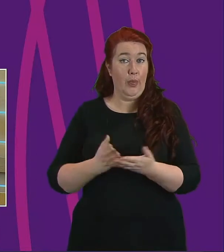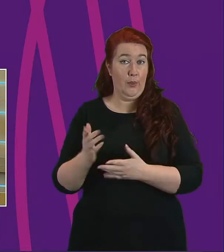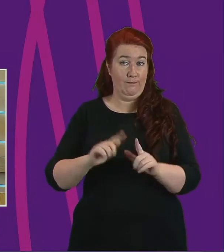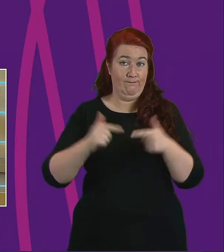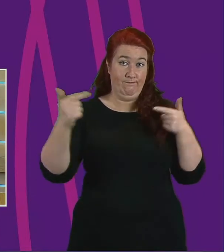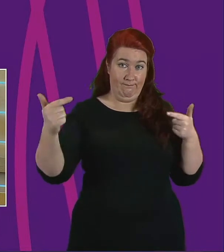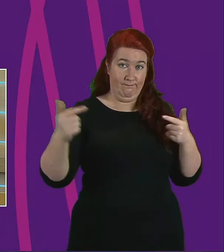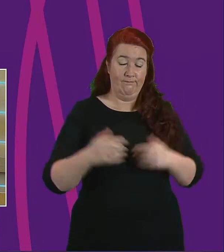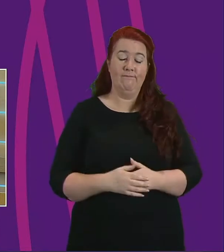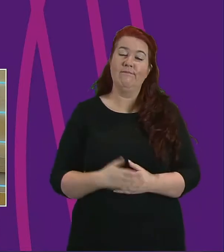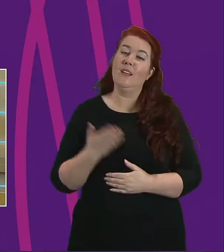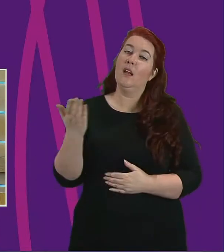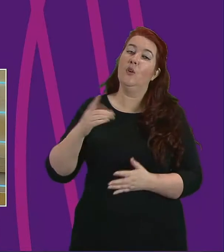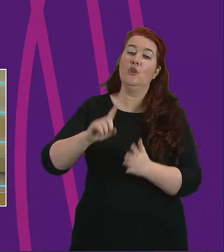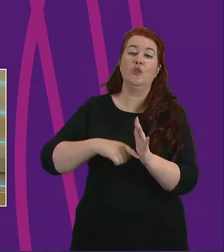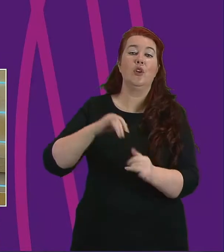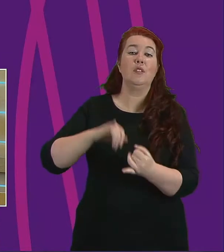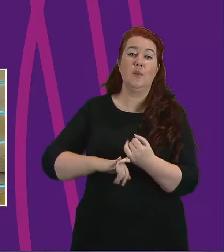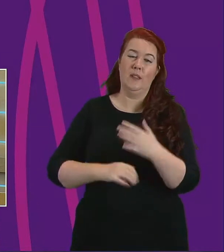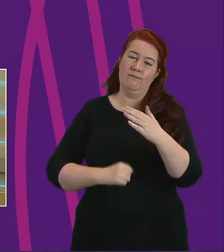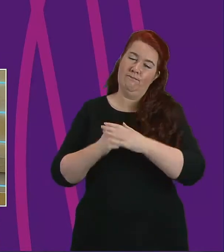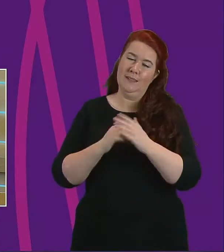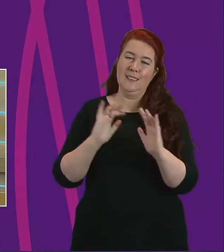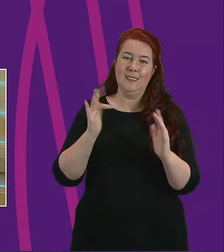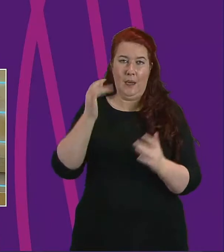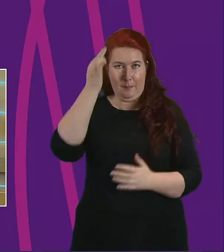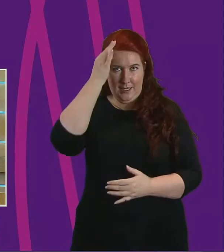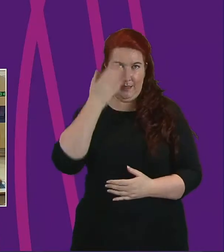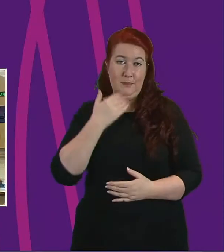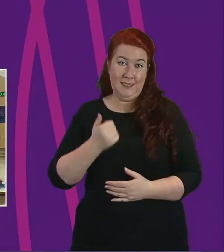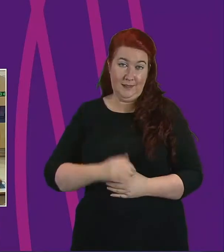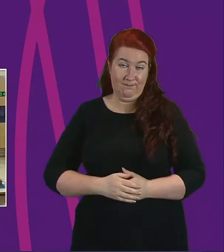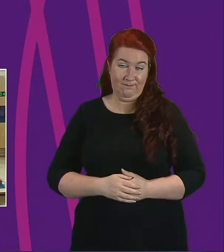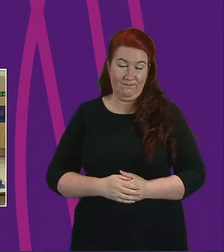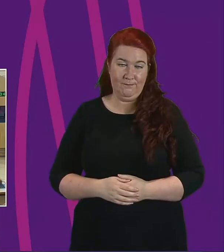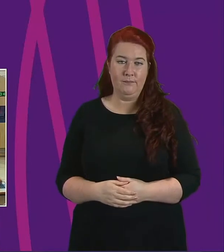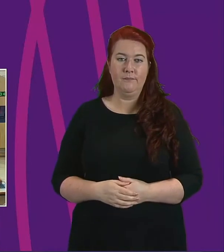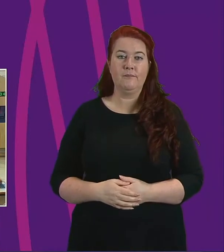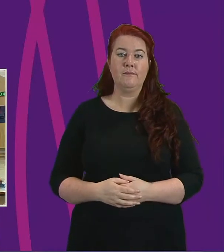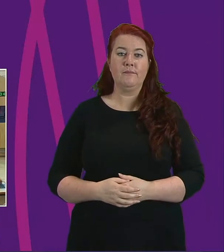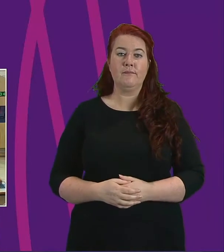now call on John Swinney for up to 10 minutes, please, Mr. Swinney.